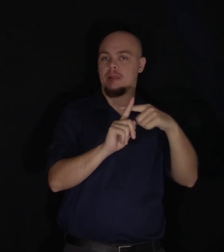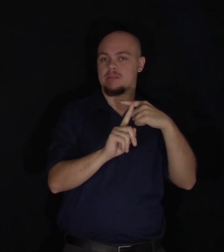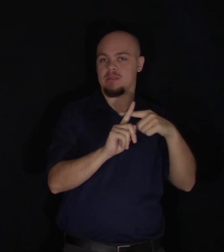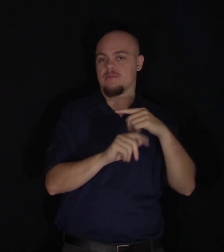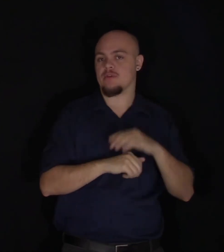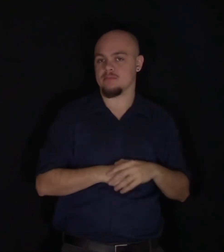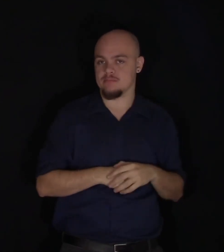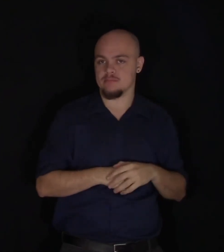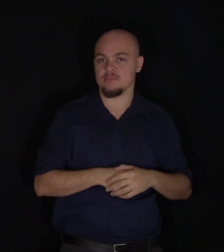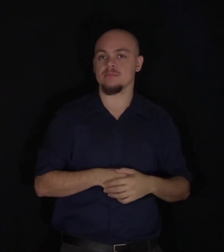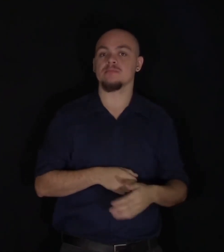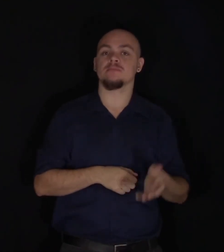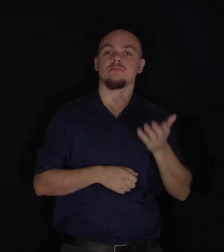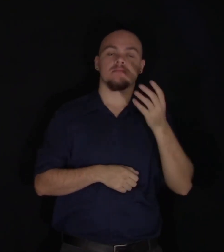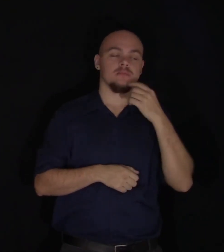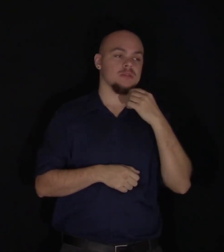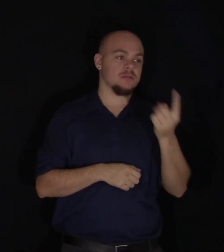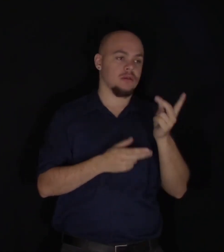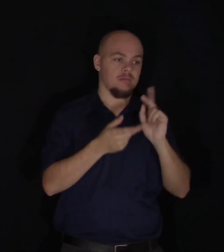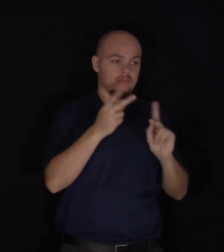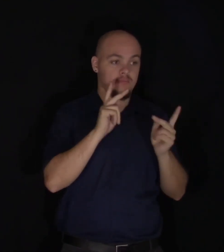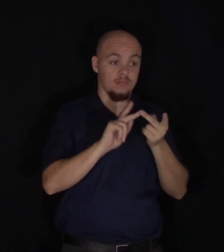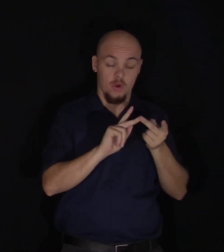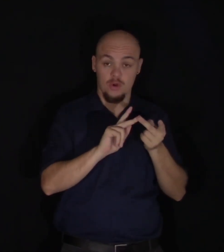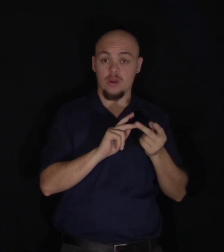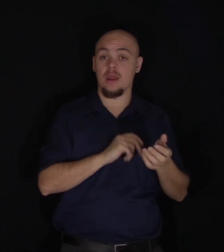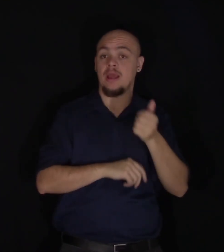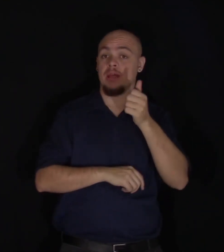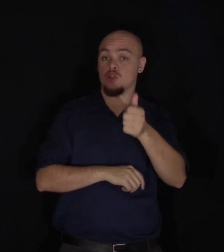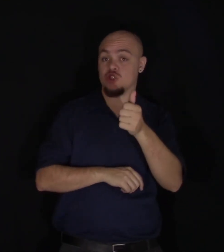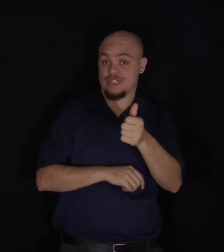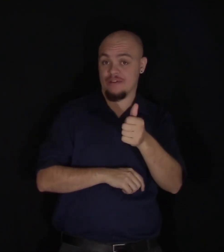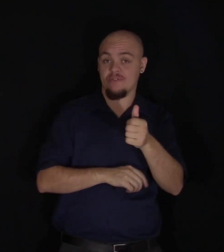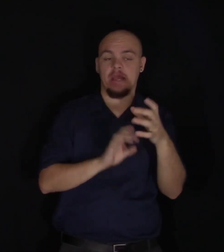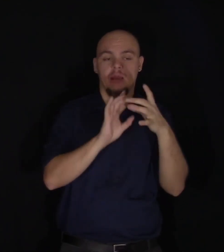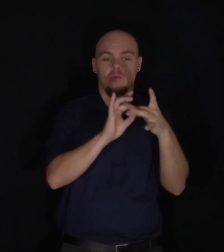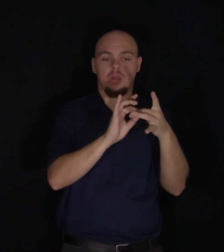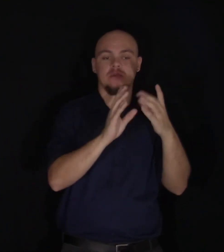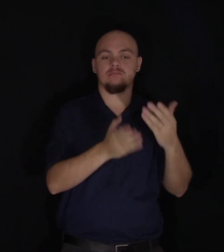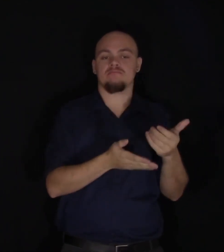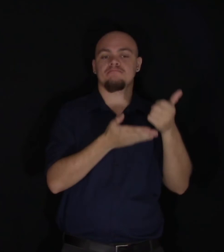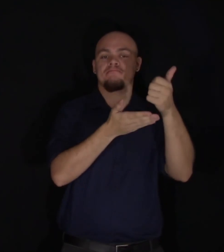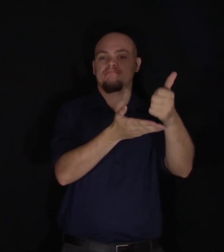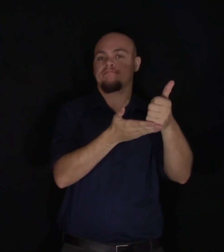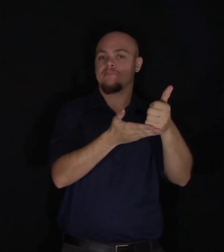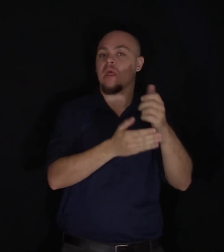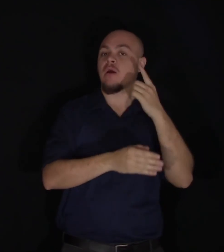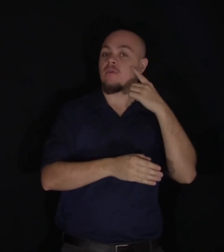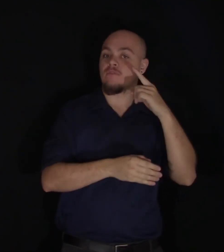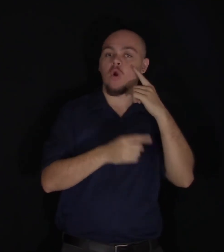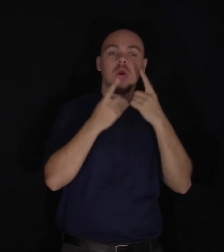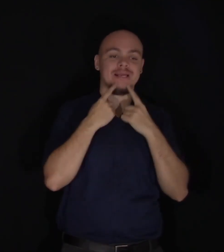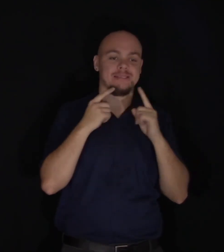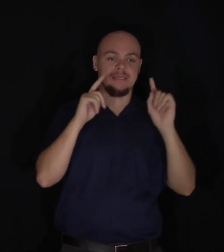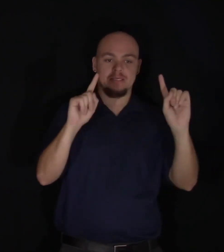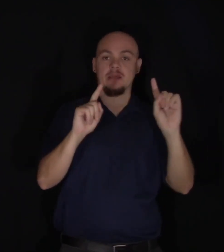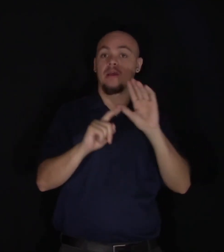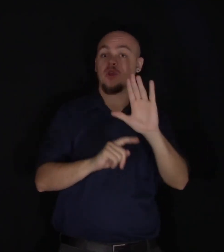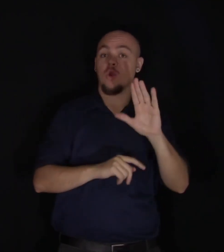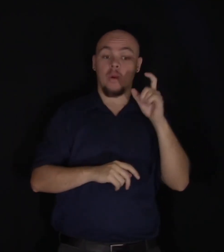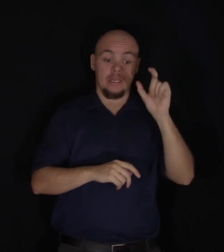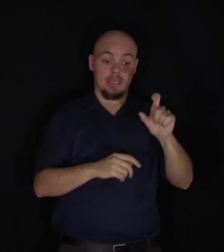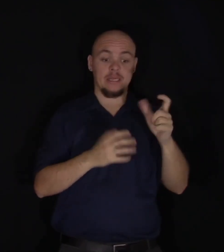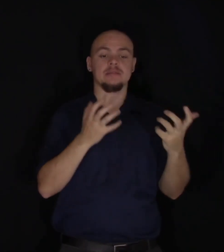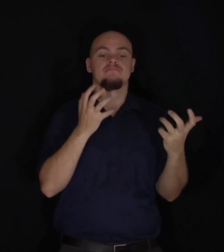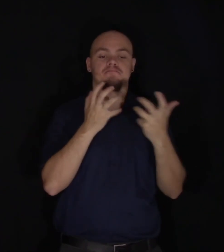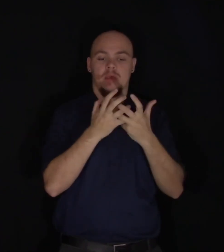you set your partner and yourself and your relationship up for success. This is how you get your needs met.